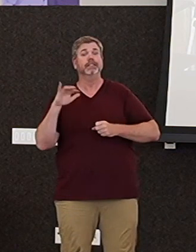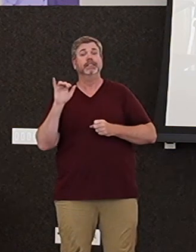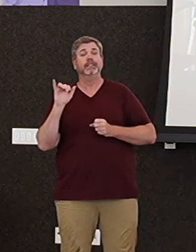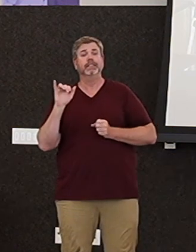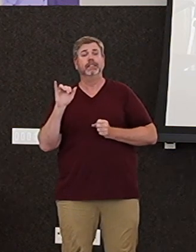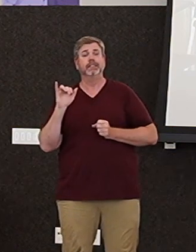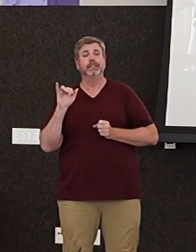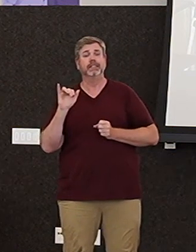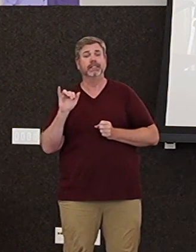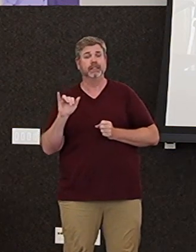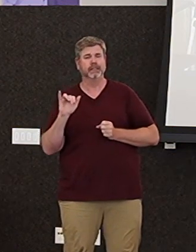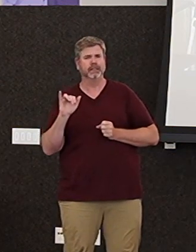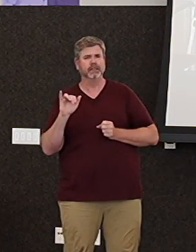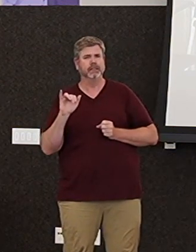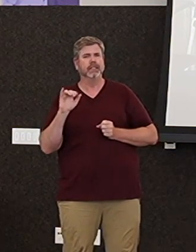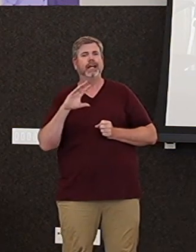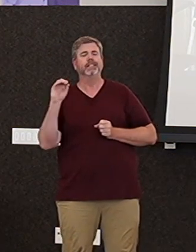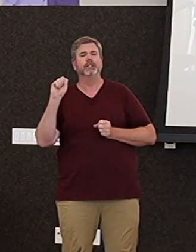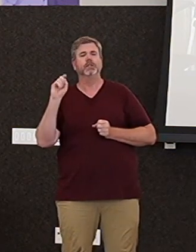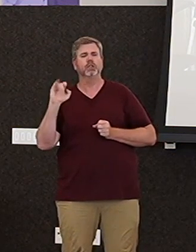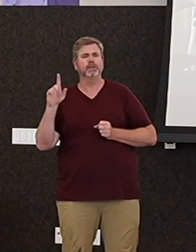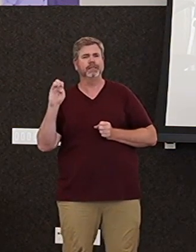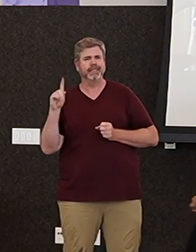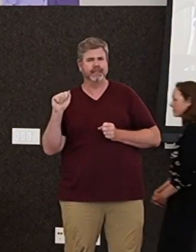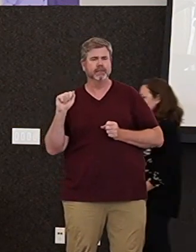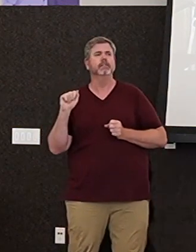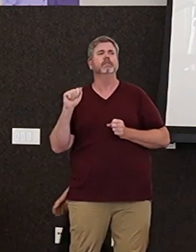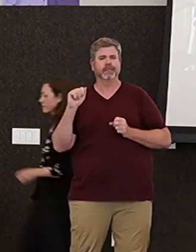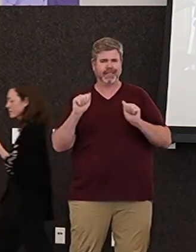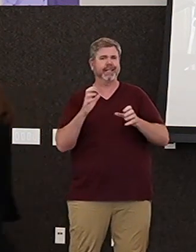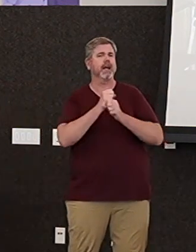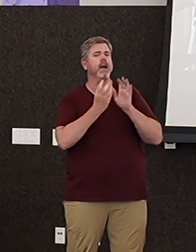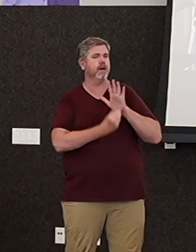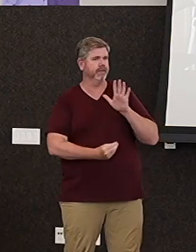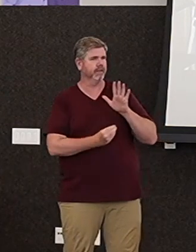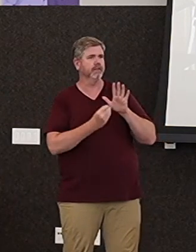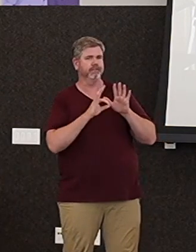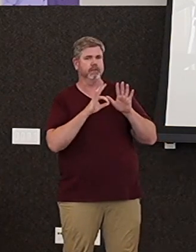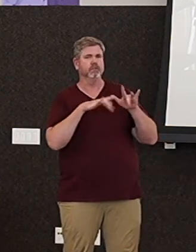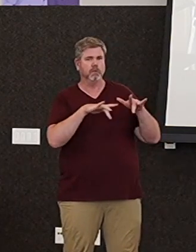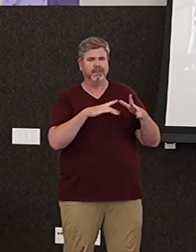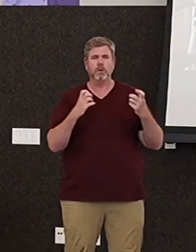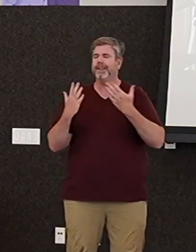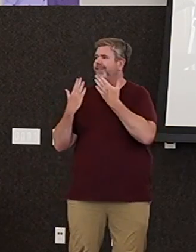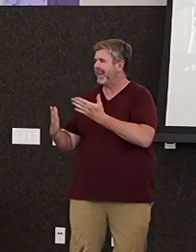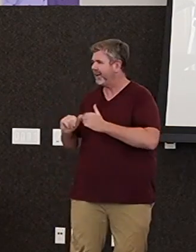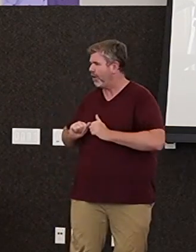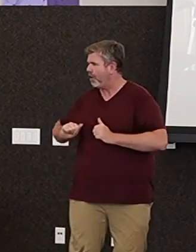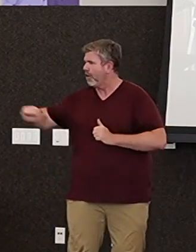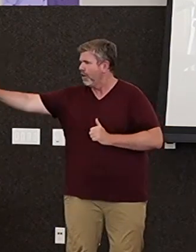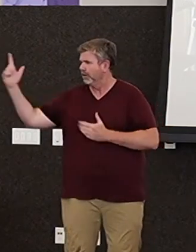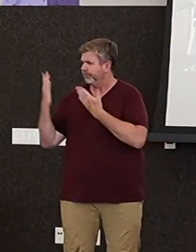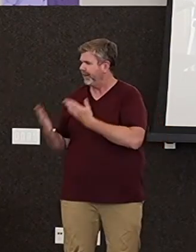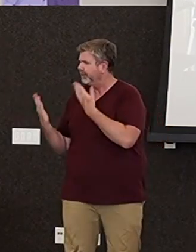I want to say thank you to everyone who came and spoke tonight. And this is a labor of love, I think,